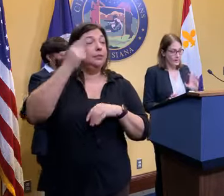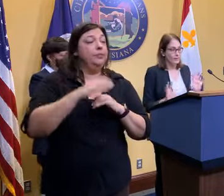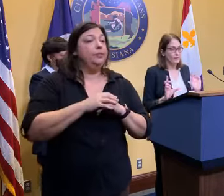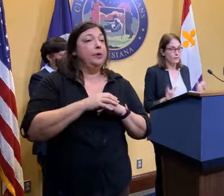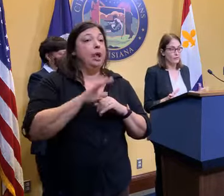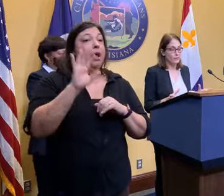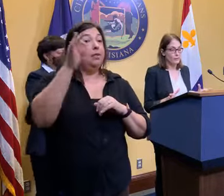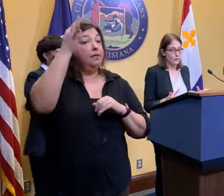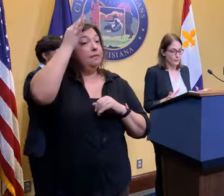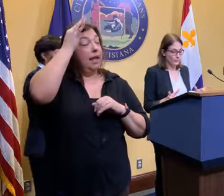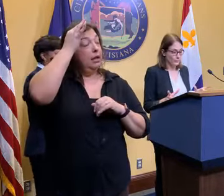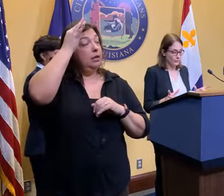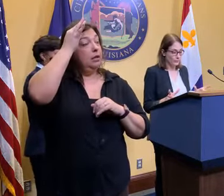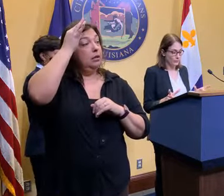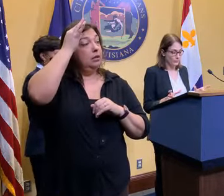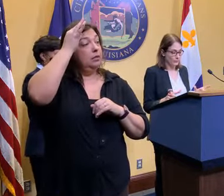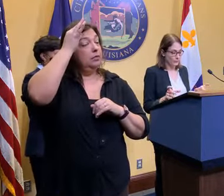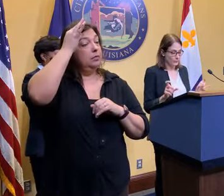the feds have